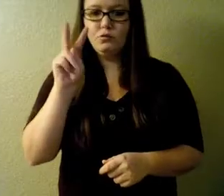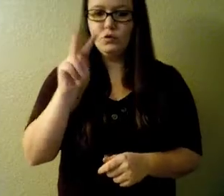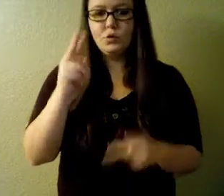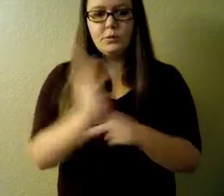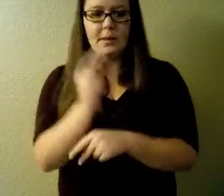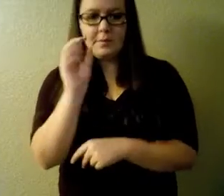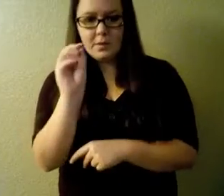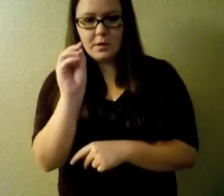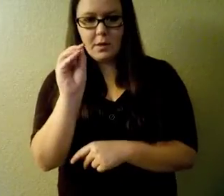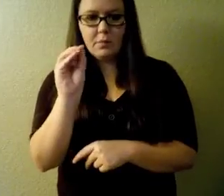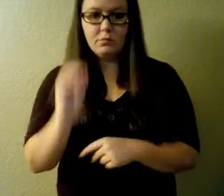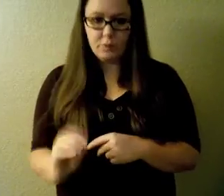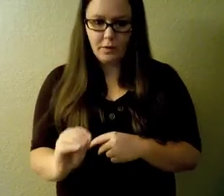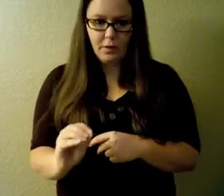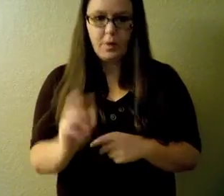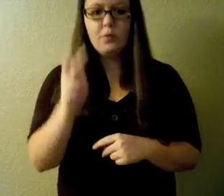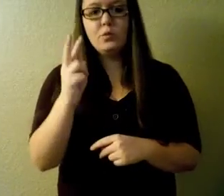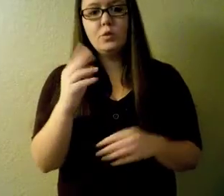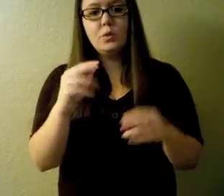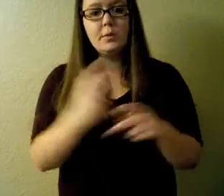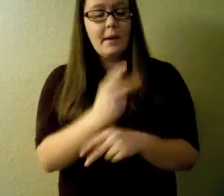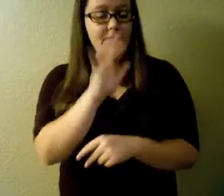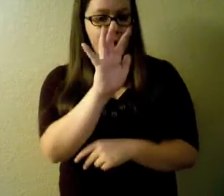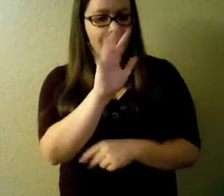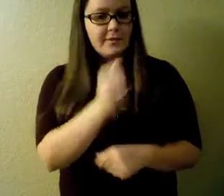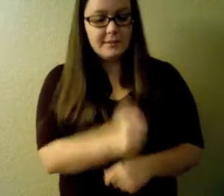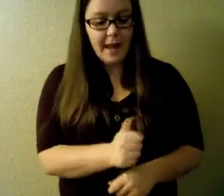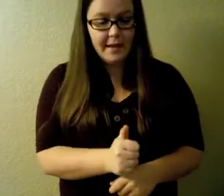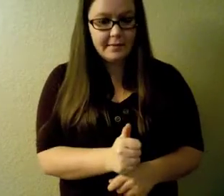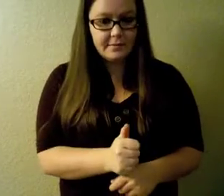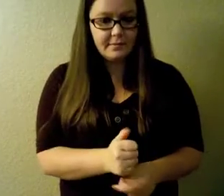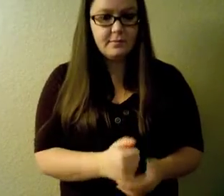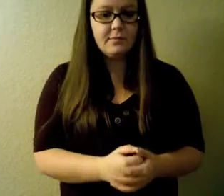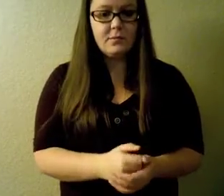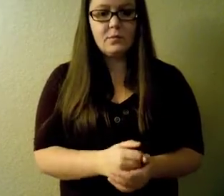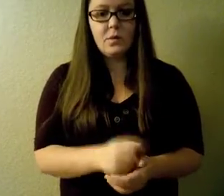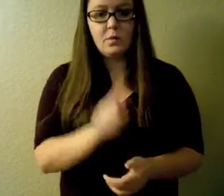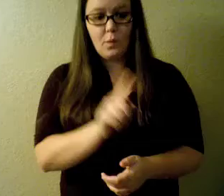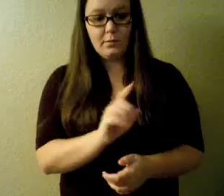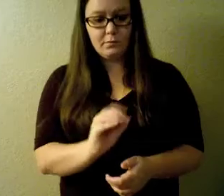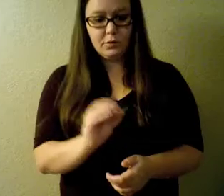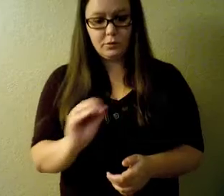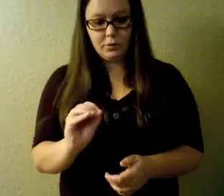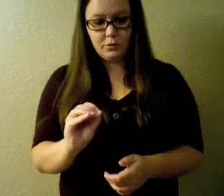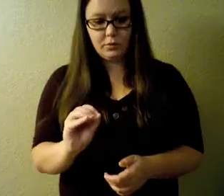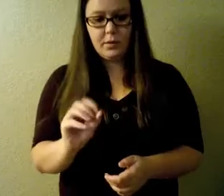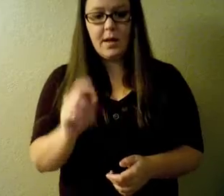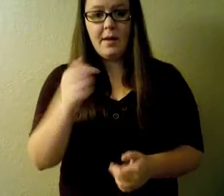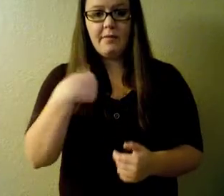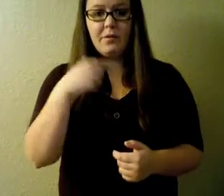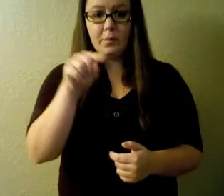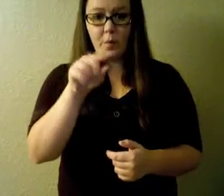one number past the decimal in the problem, I need to have one number past the decimal in the answer, and I get the same answer of